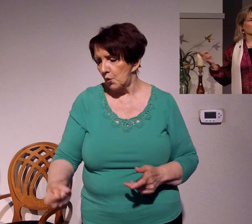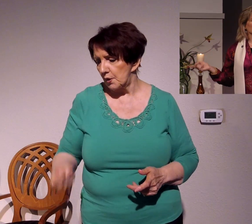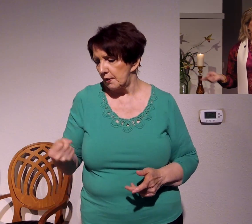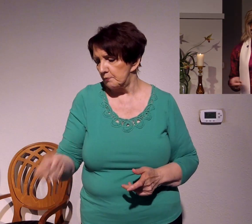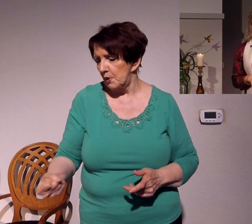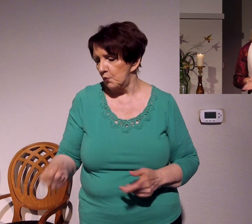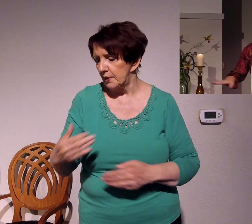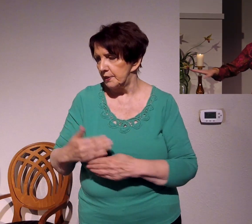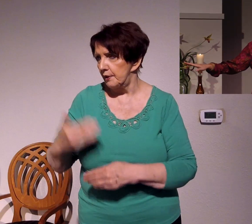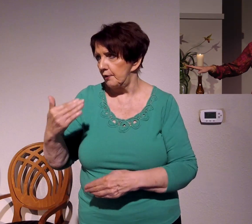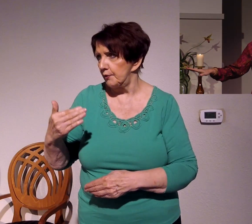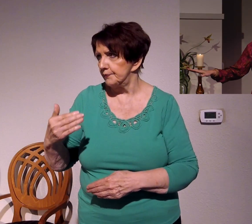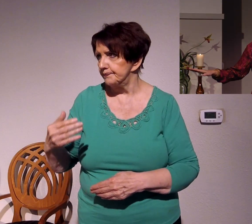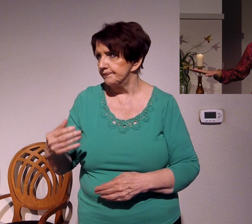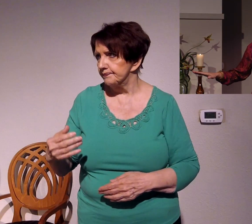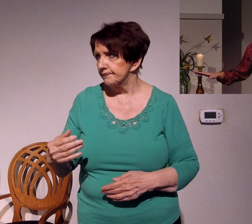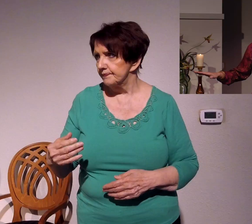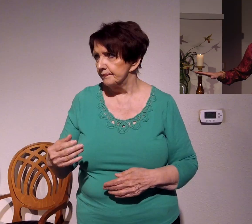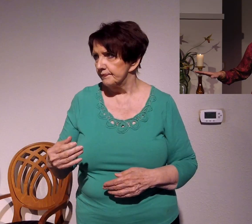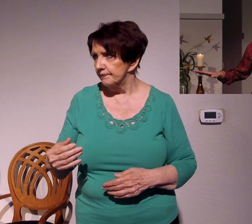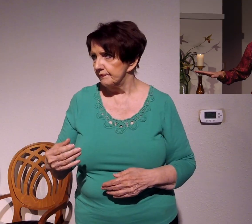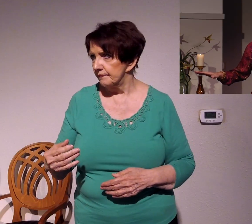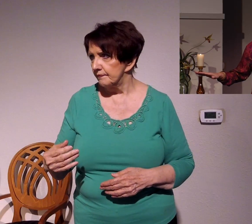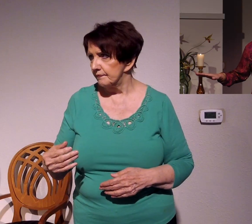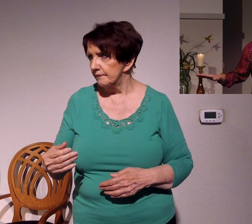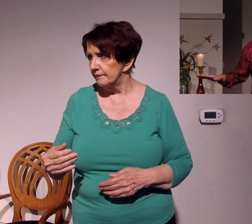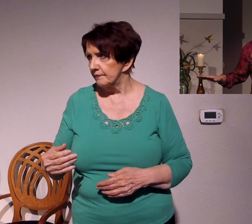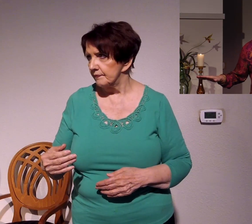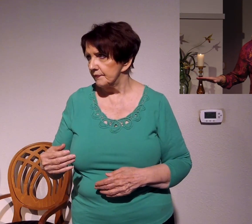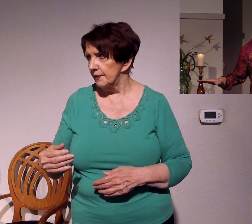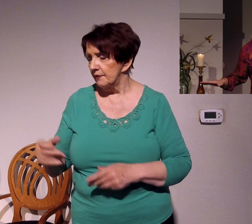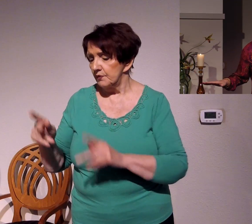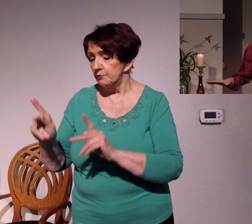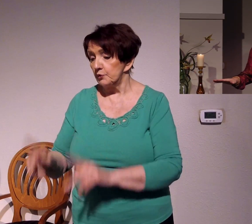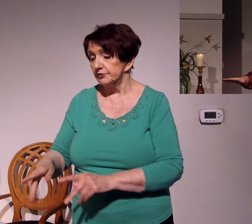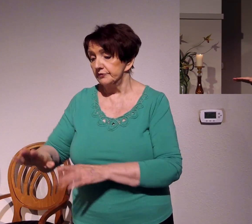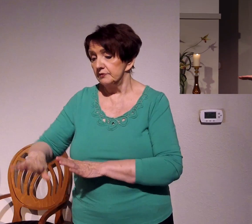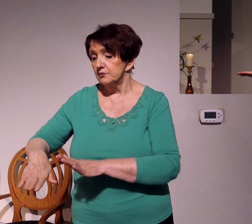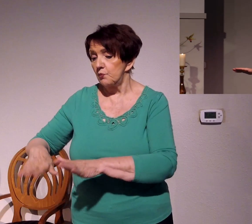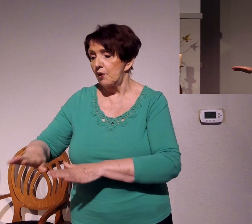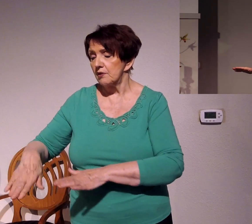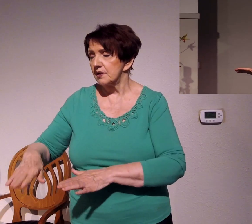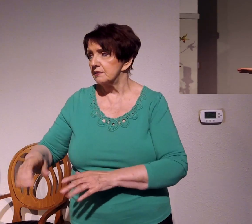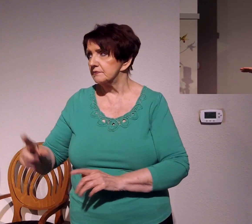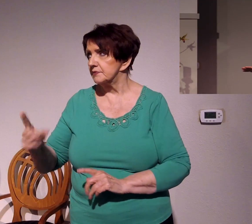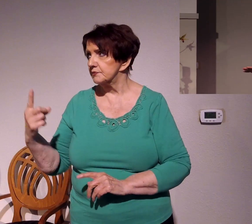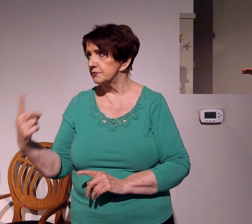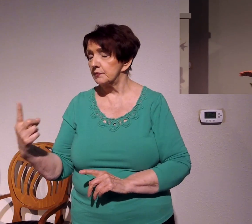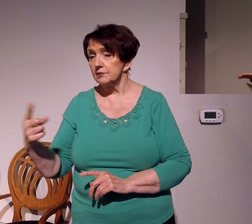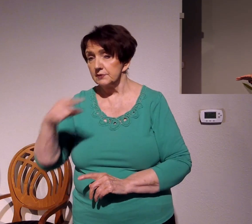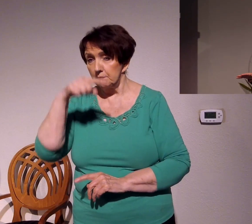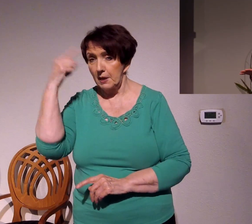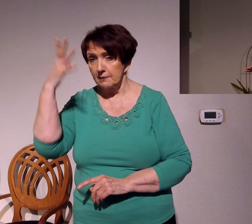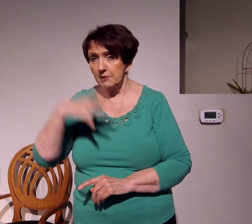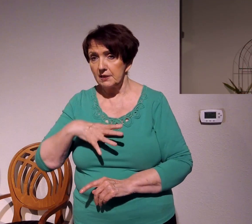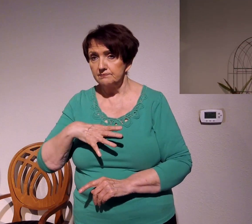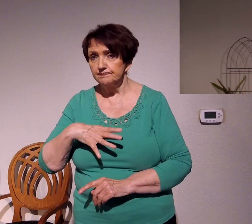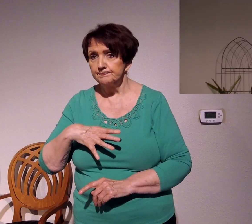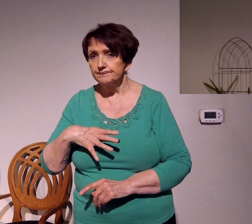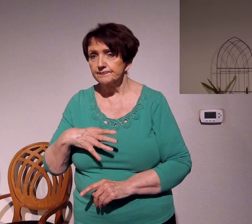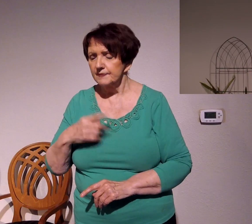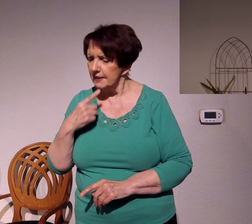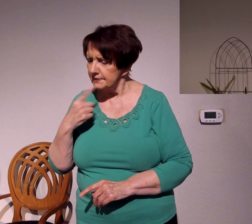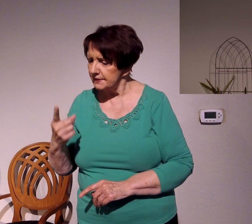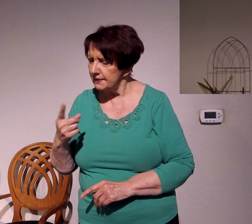before I got there. I got beside the person that was walking on the side of the street, and it was a black man. And I